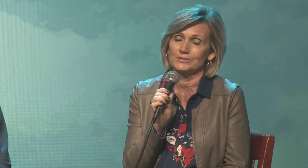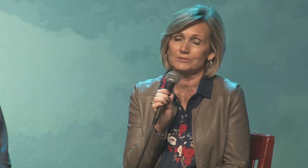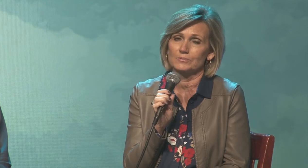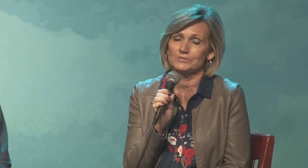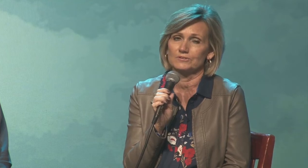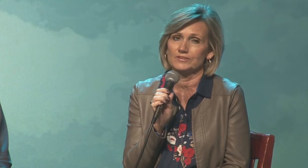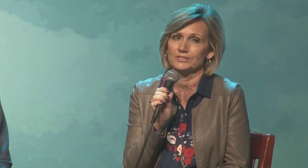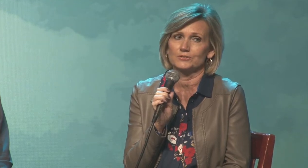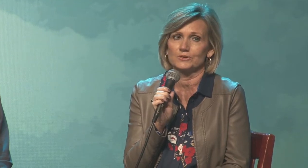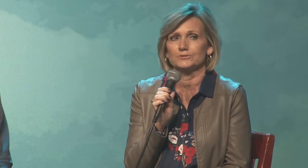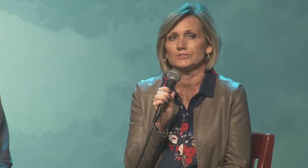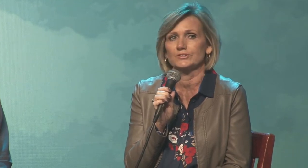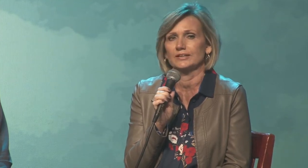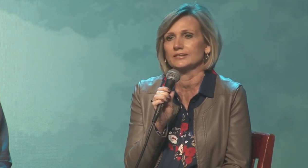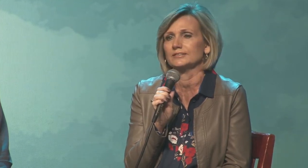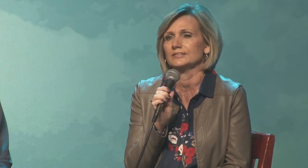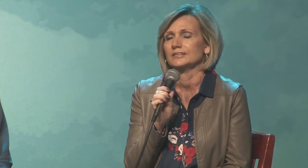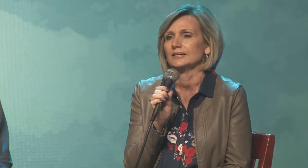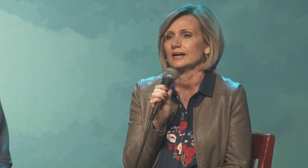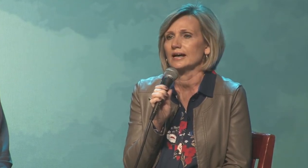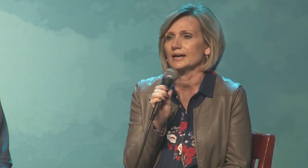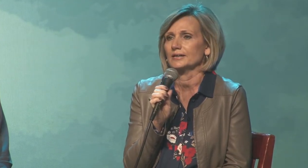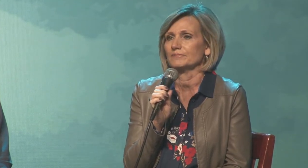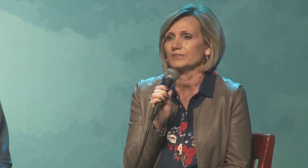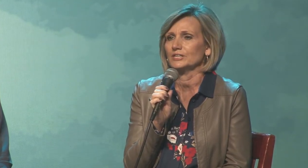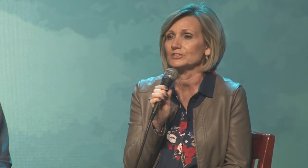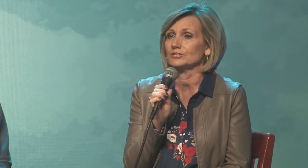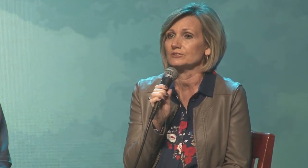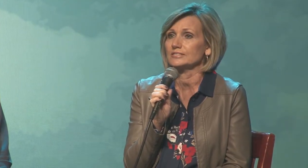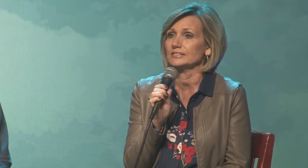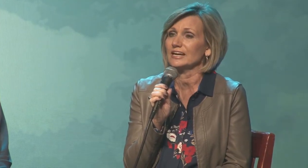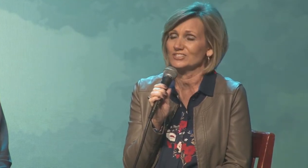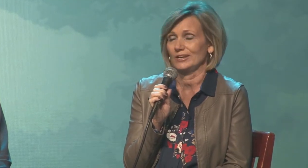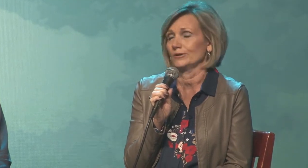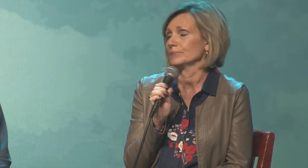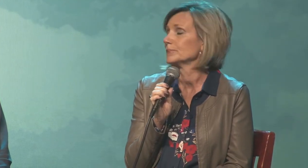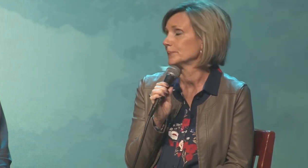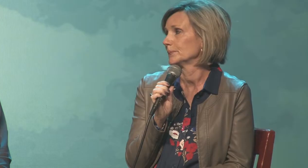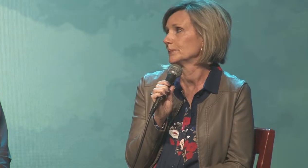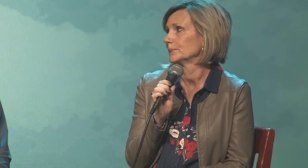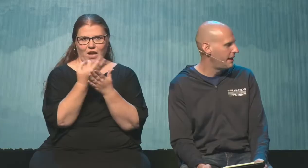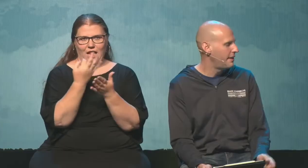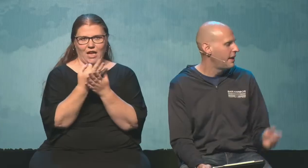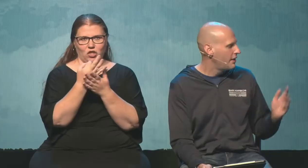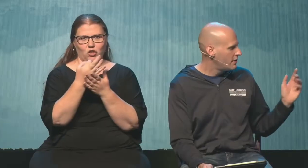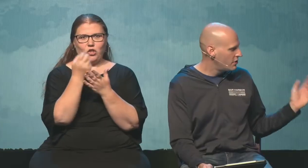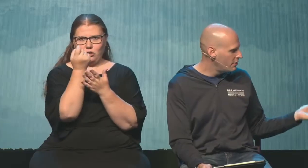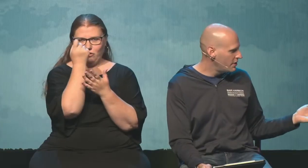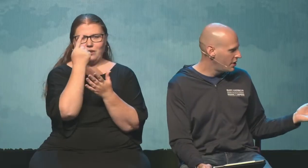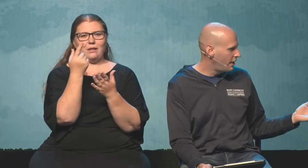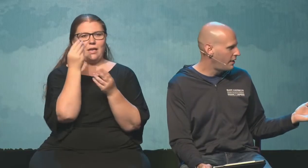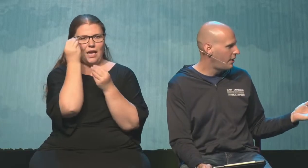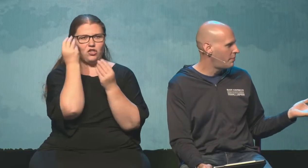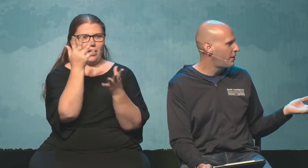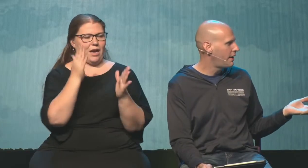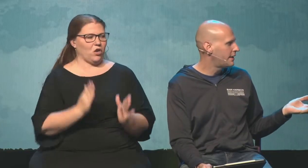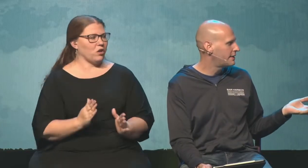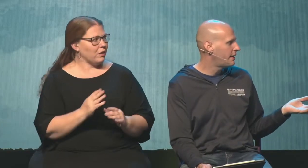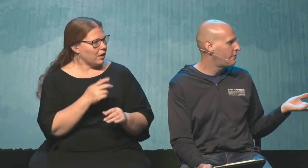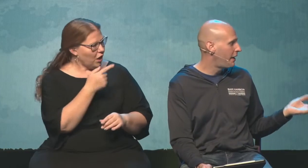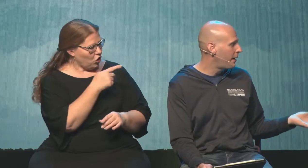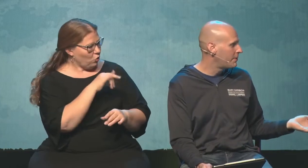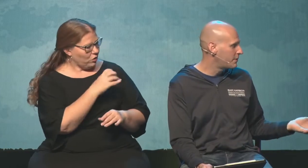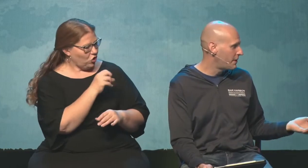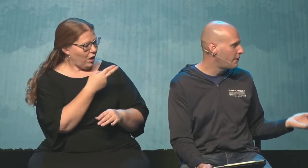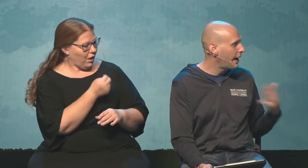and I'm also a personal financial coach and financial literacy educator. Awesome. And you and John are products